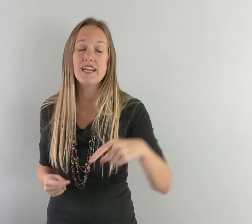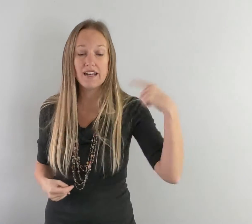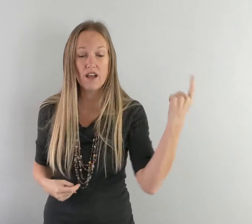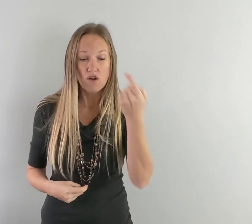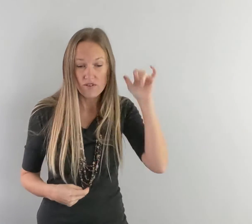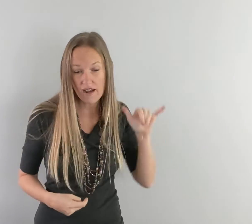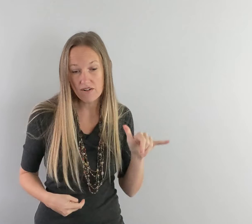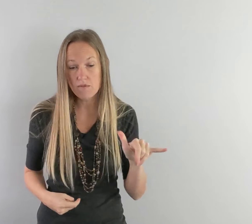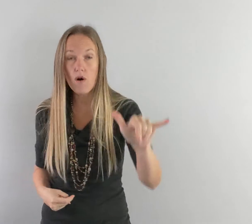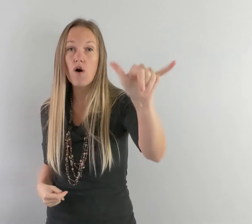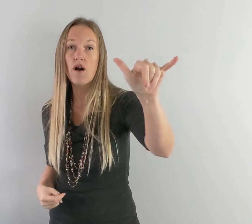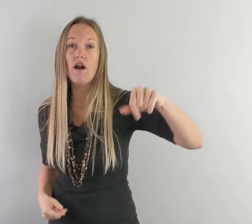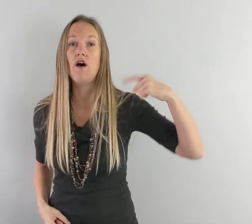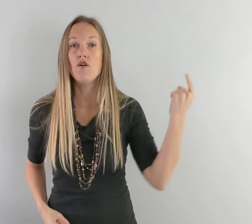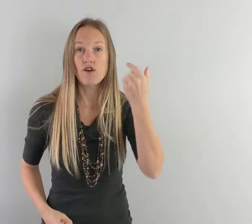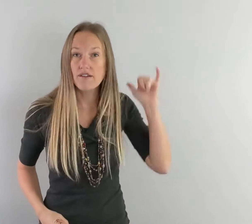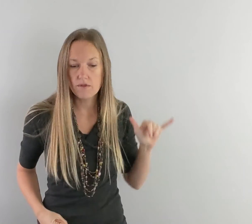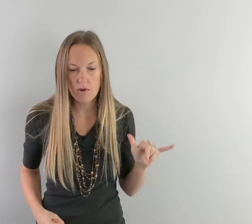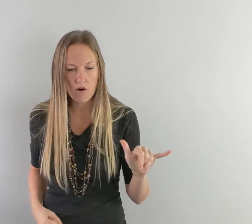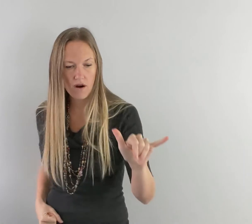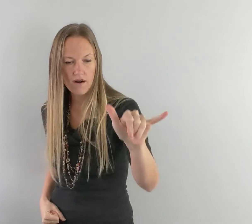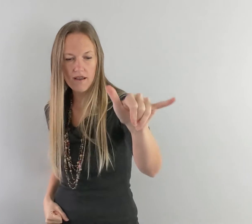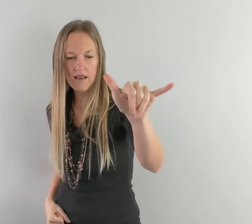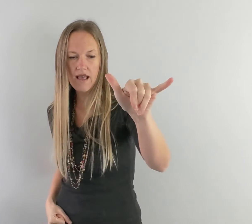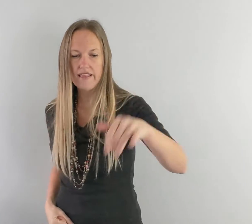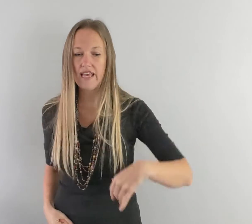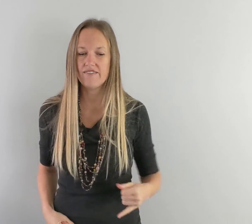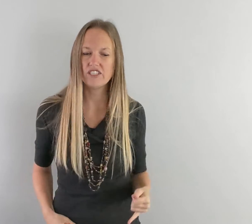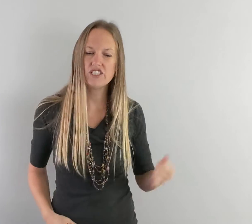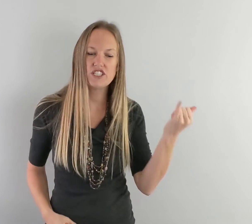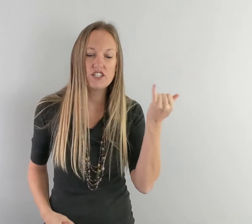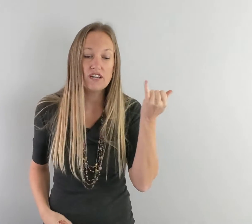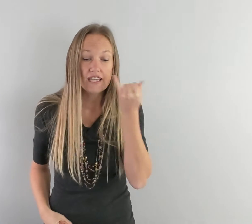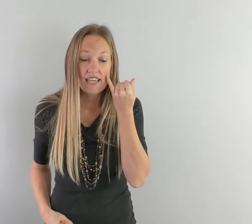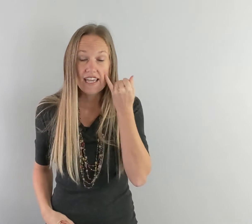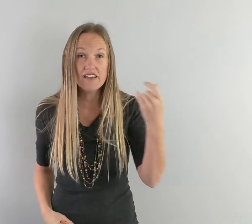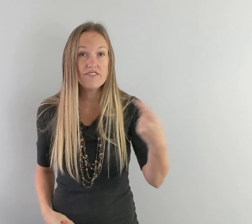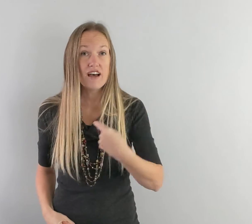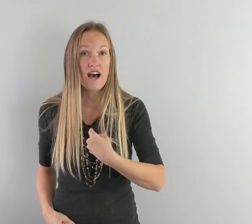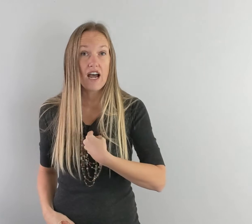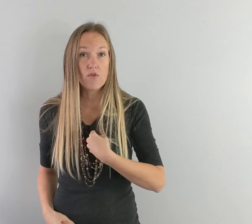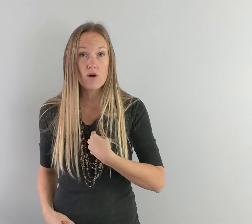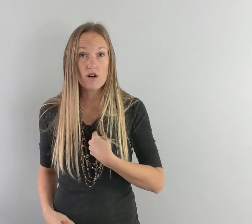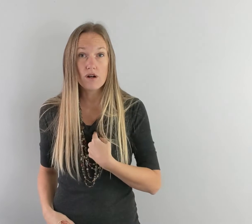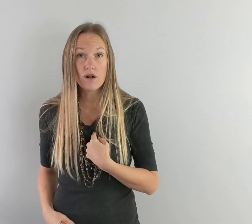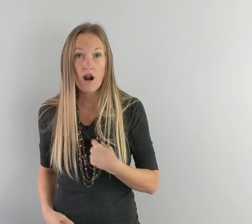reign forevermore, forevermore. And then verse 2, if I were